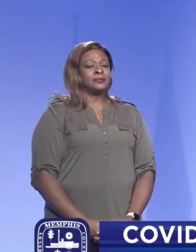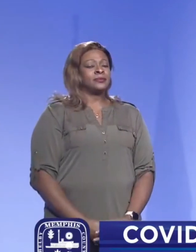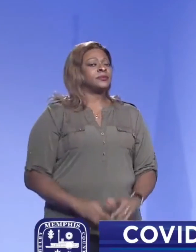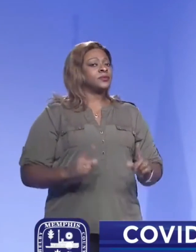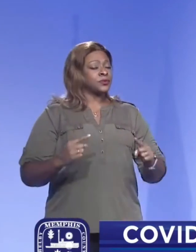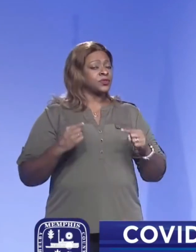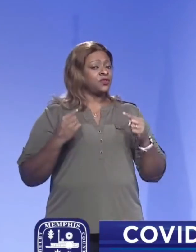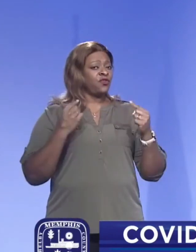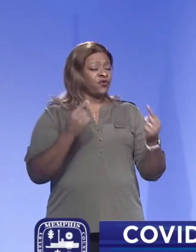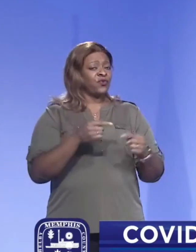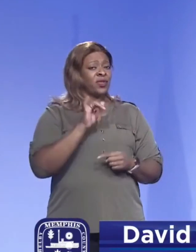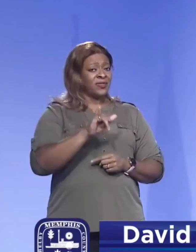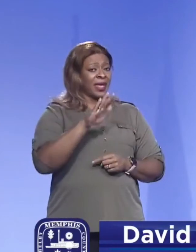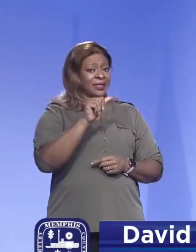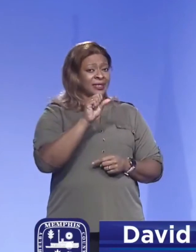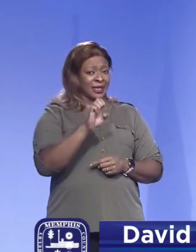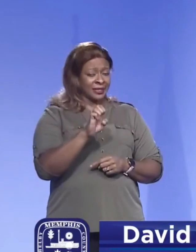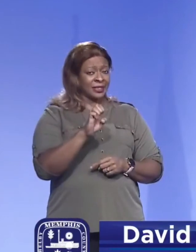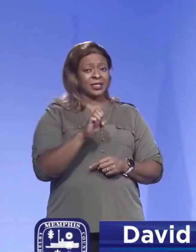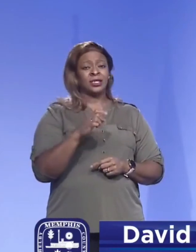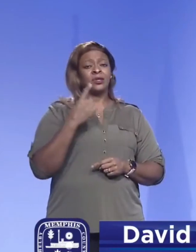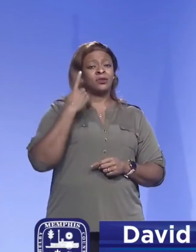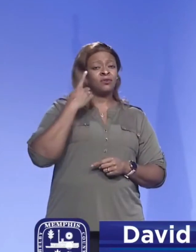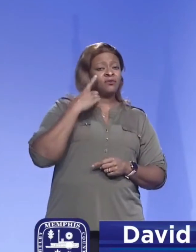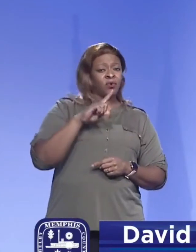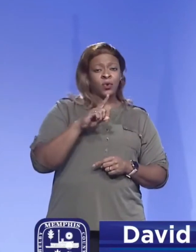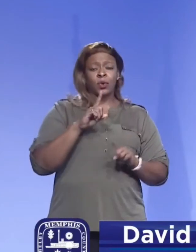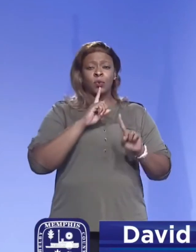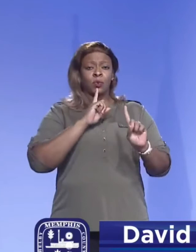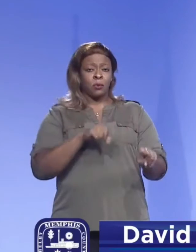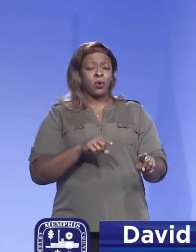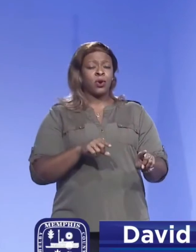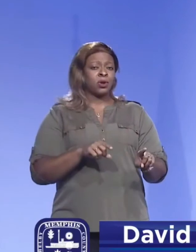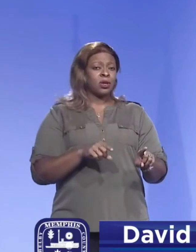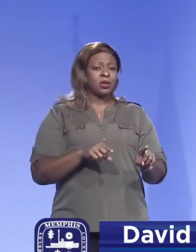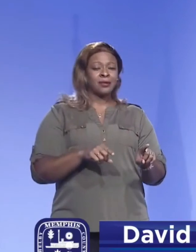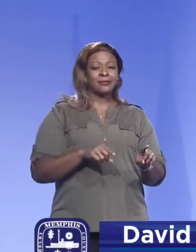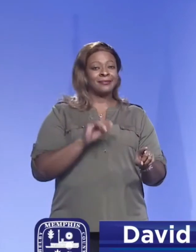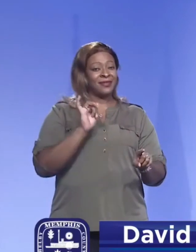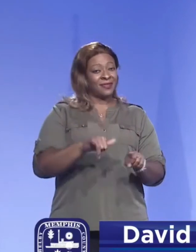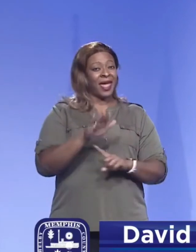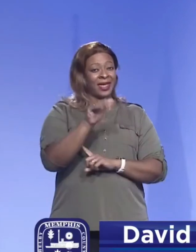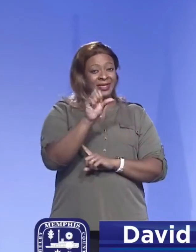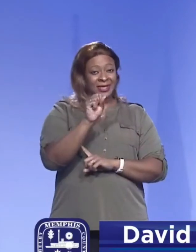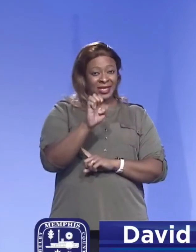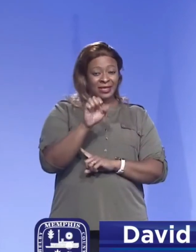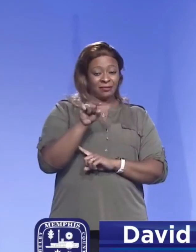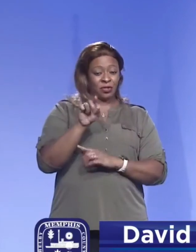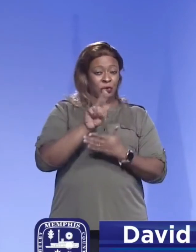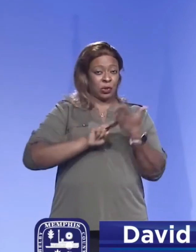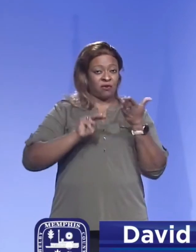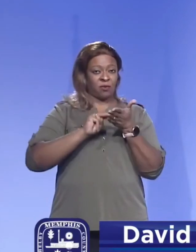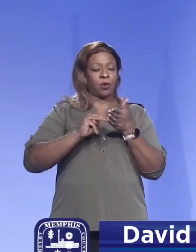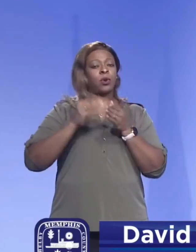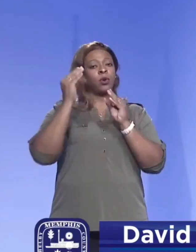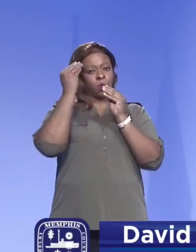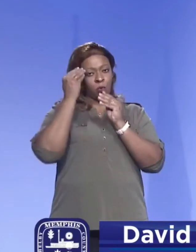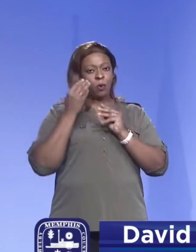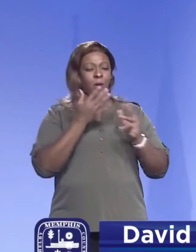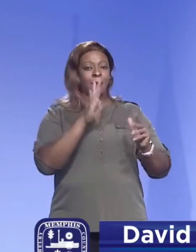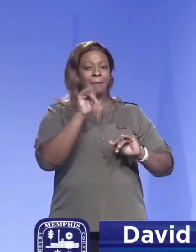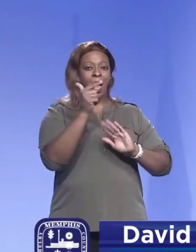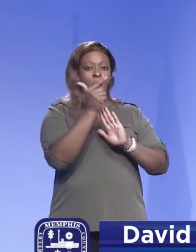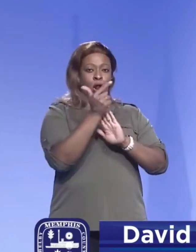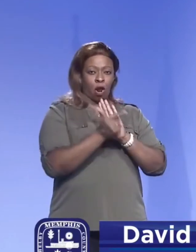as the cases that, in terms of them being reported, the cases have been reported because by law